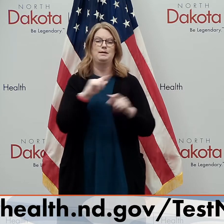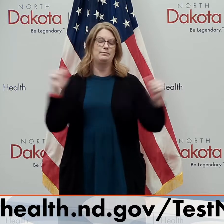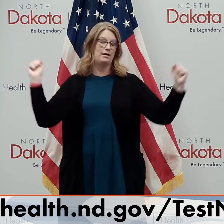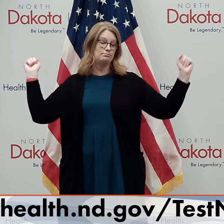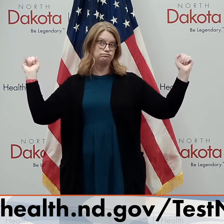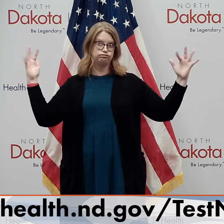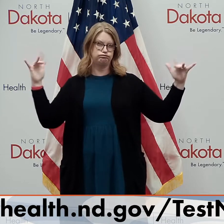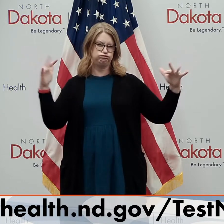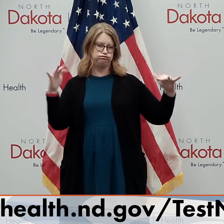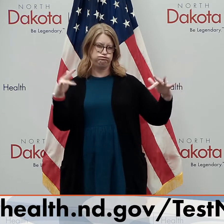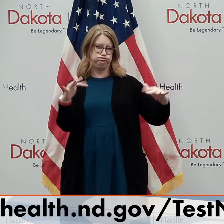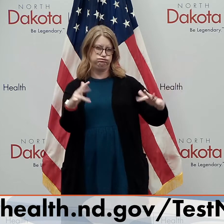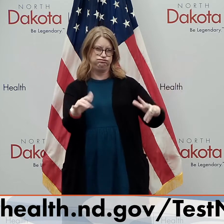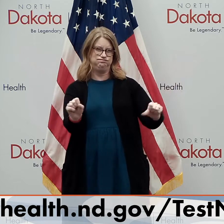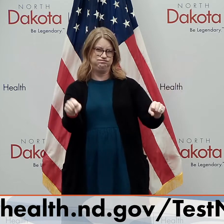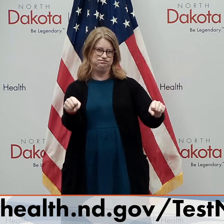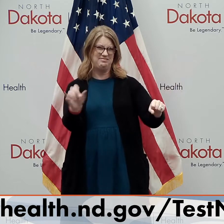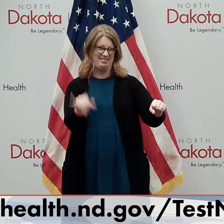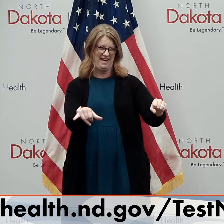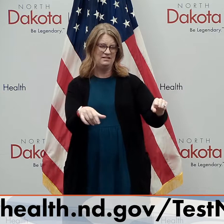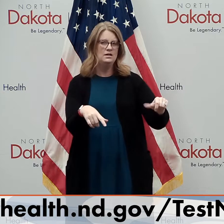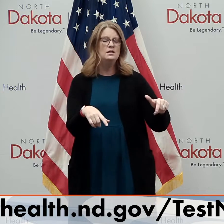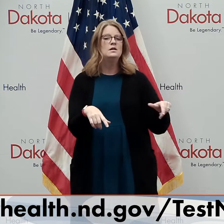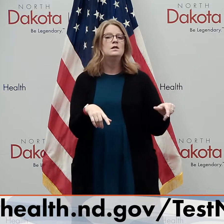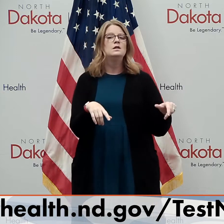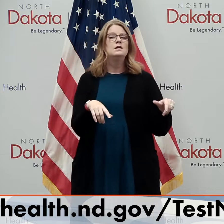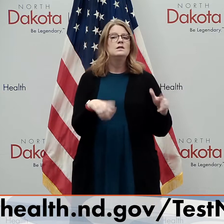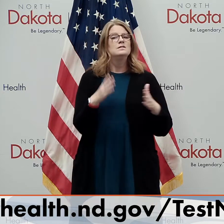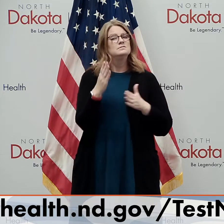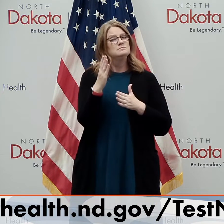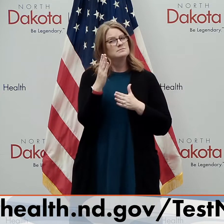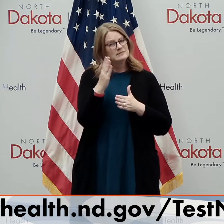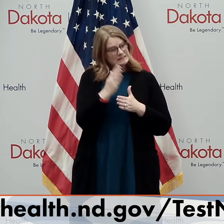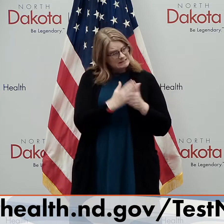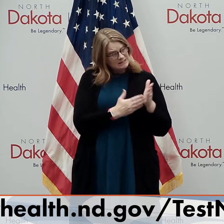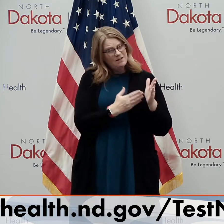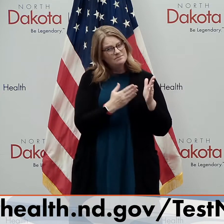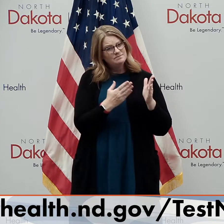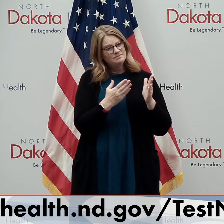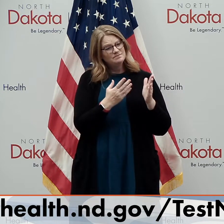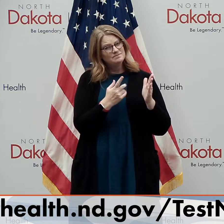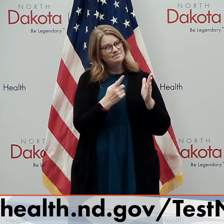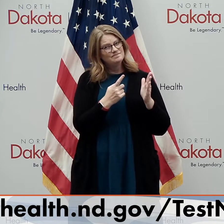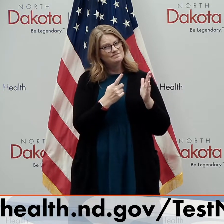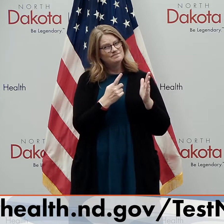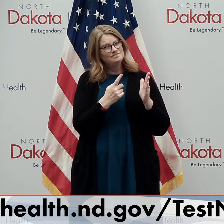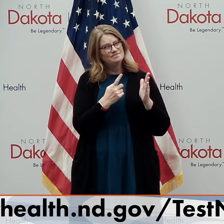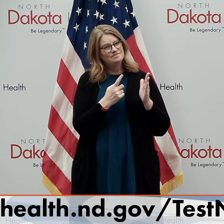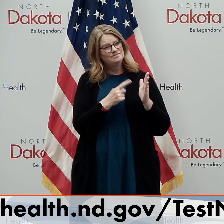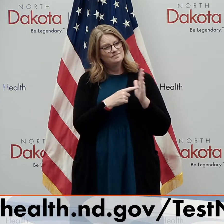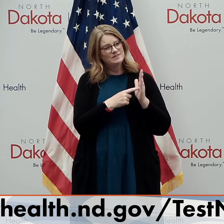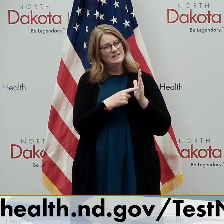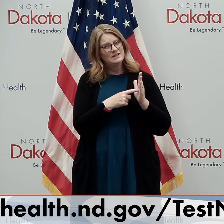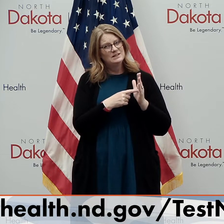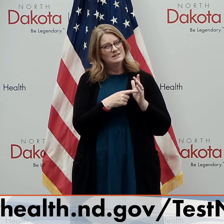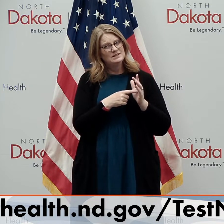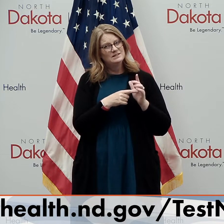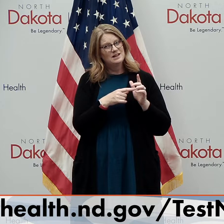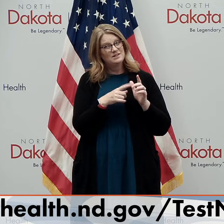folks that were there, and there is some indication that the spread from that is heading out,